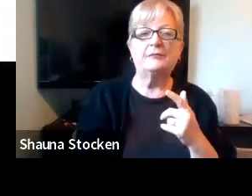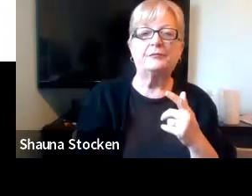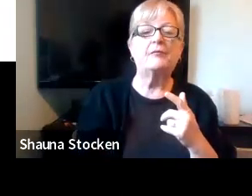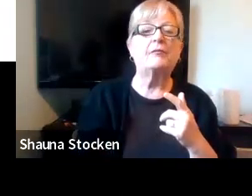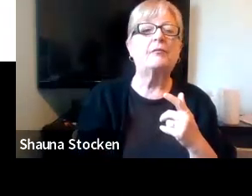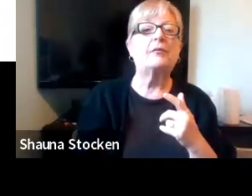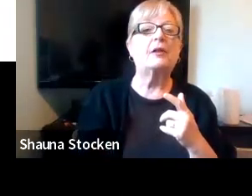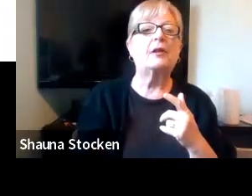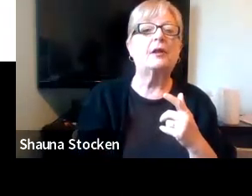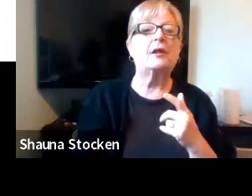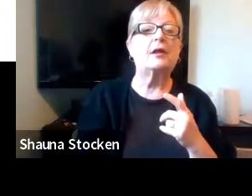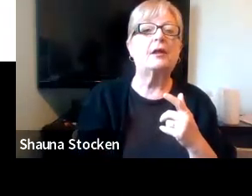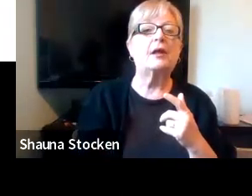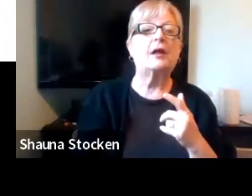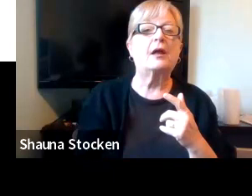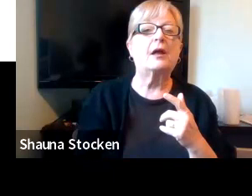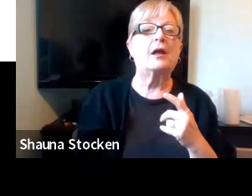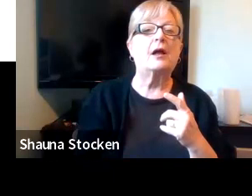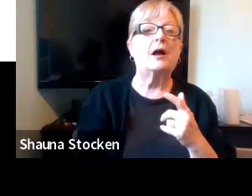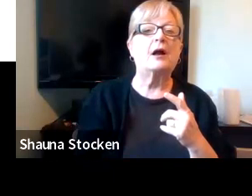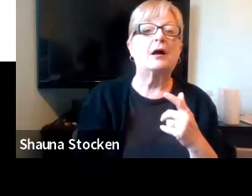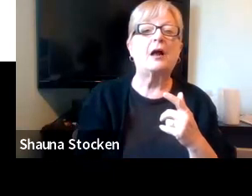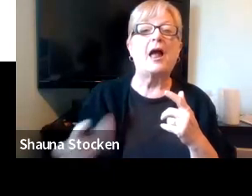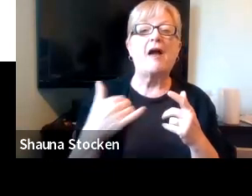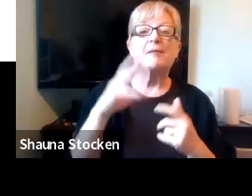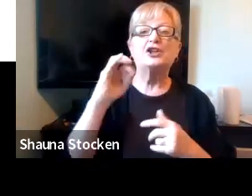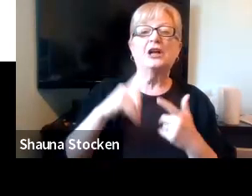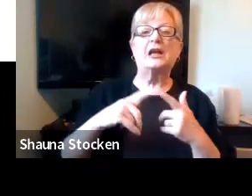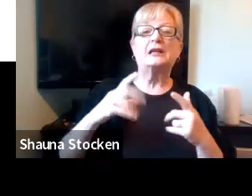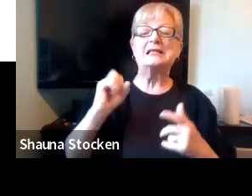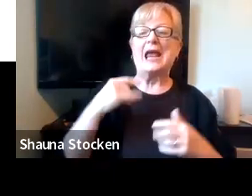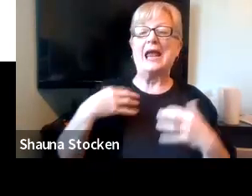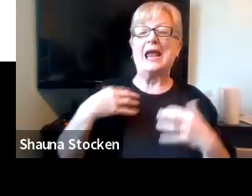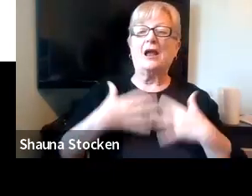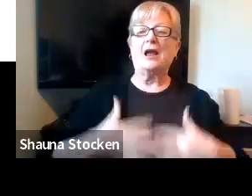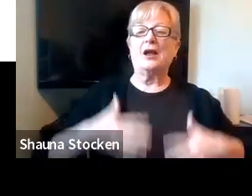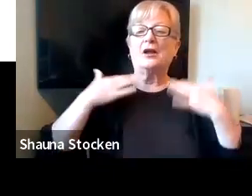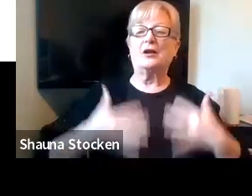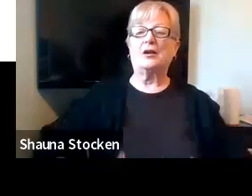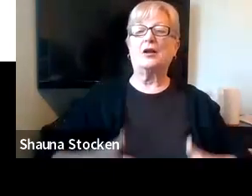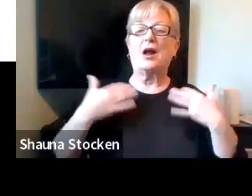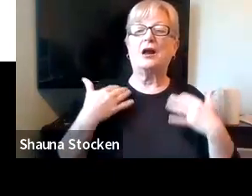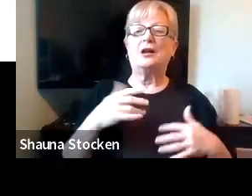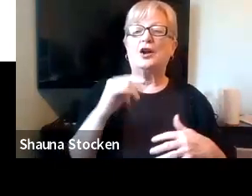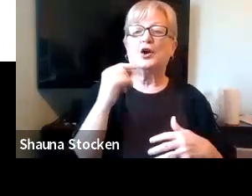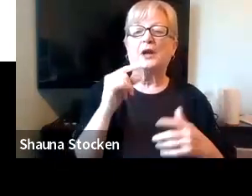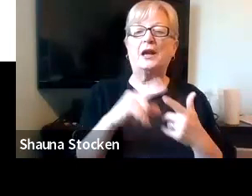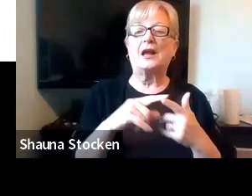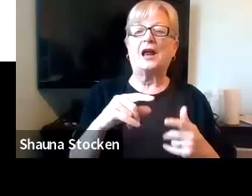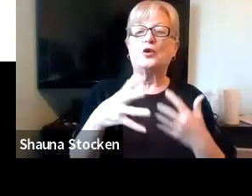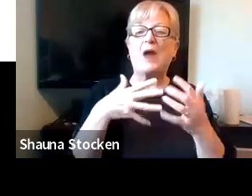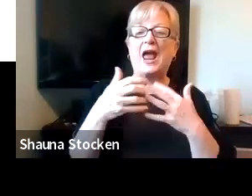white, maybe, if I remember correctly. I do have a vision impairment, but a lot of the tools that I will be